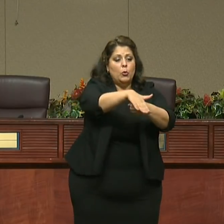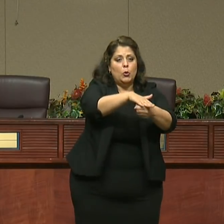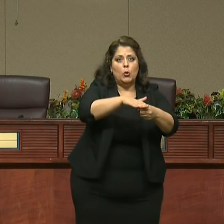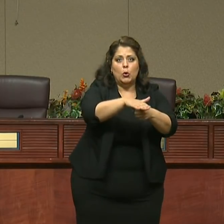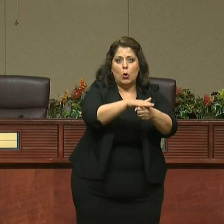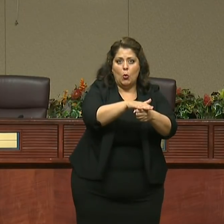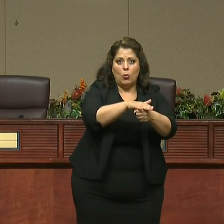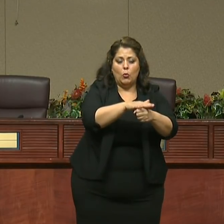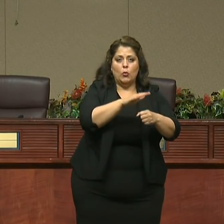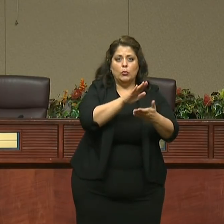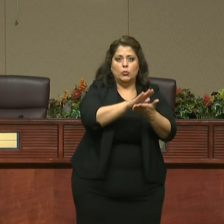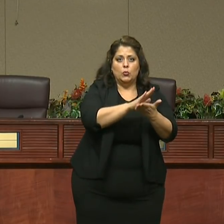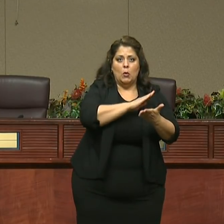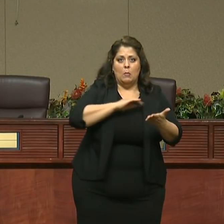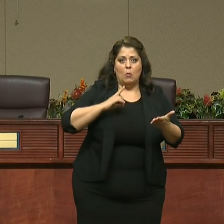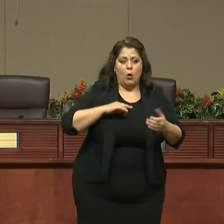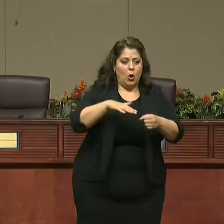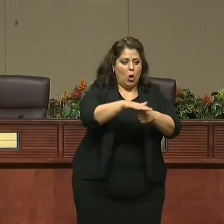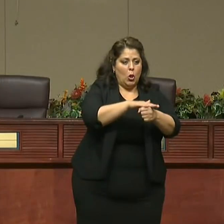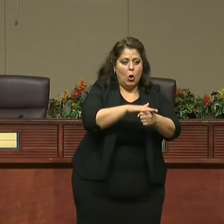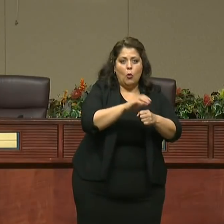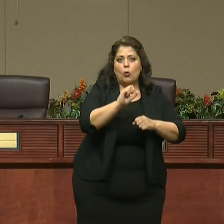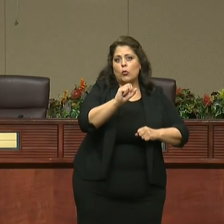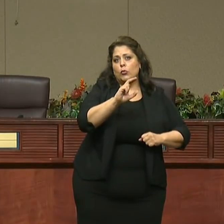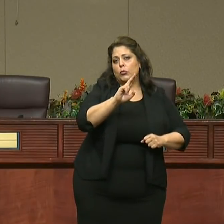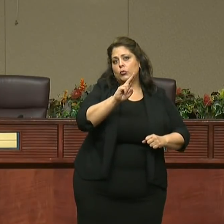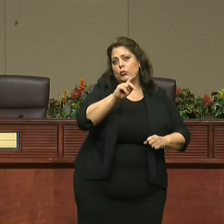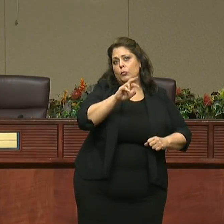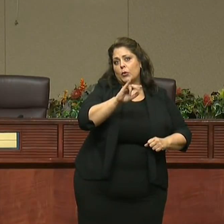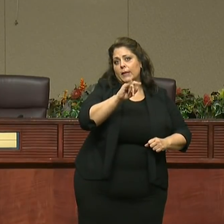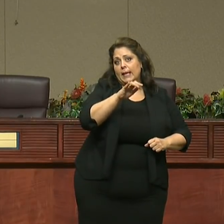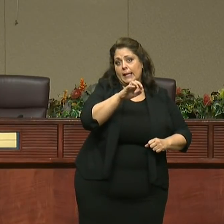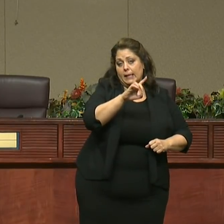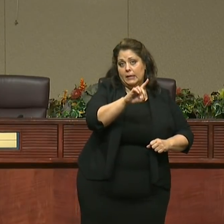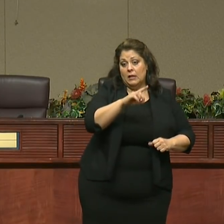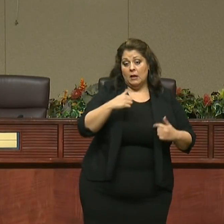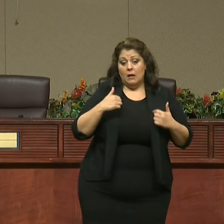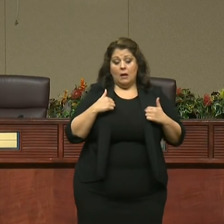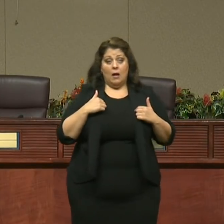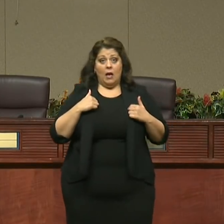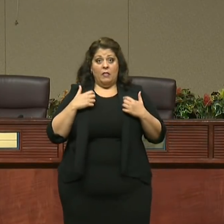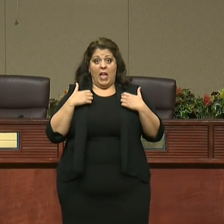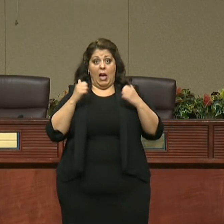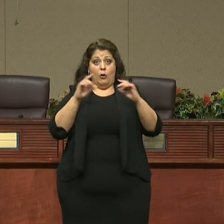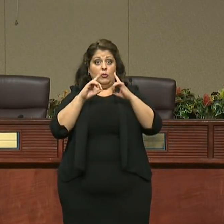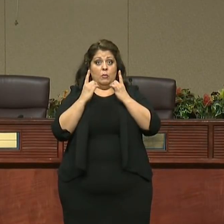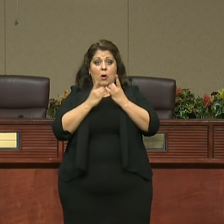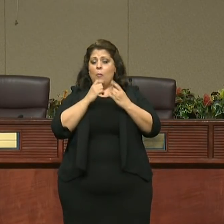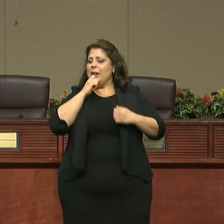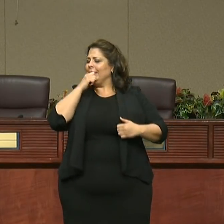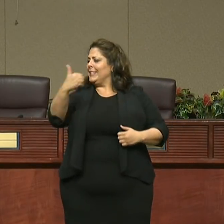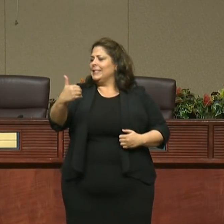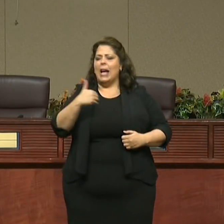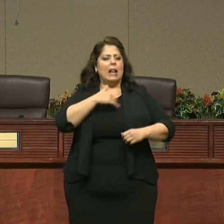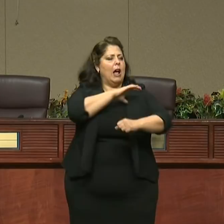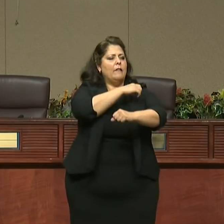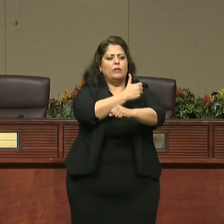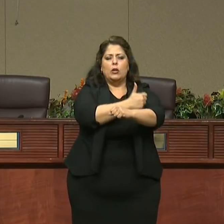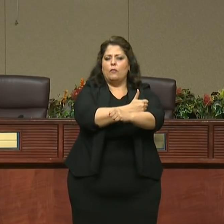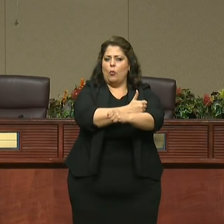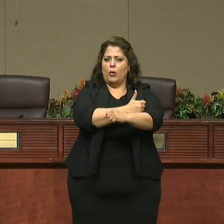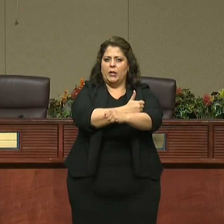superintendent. The local community health department does not have the authority to determine when or